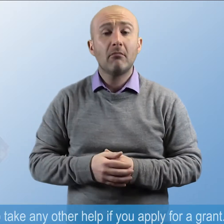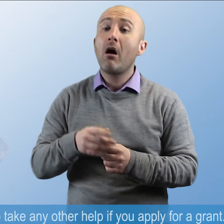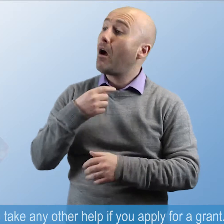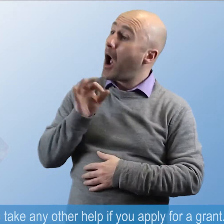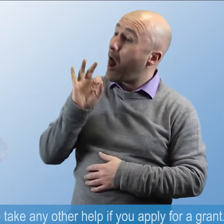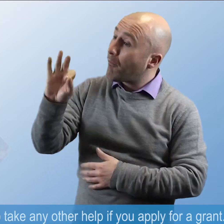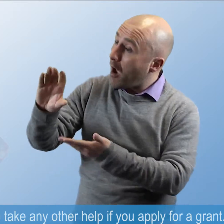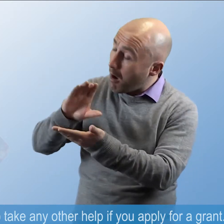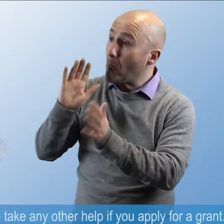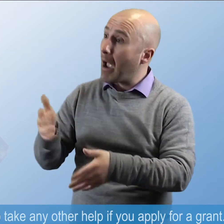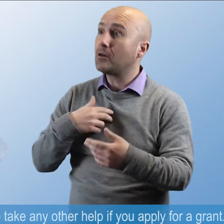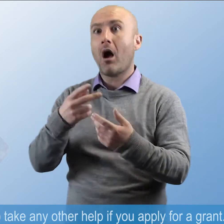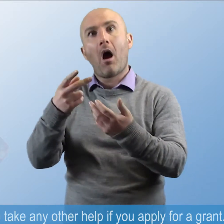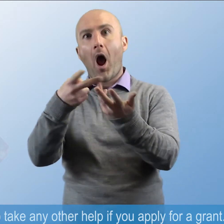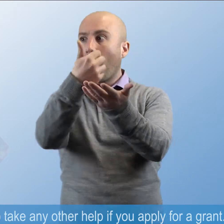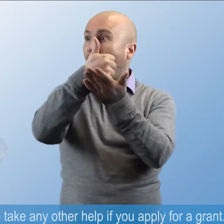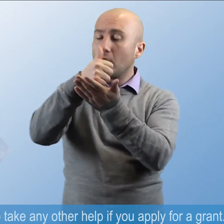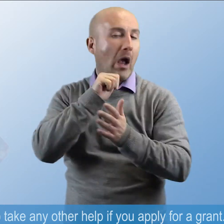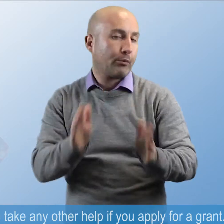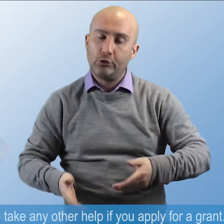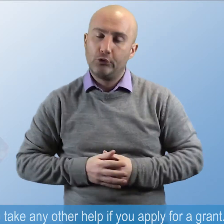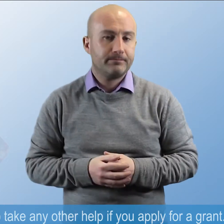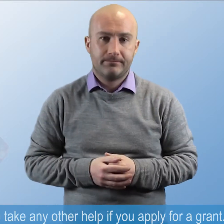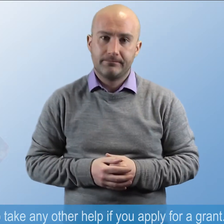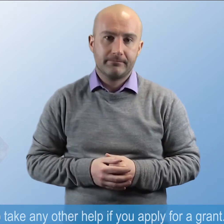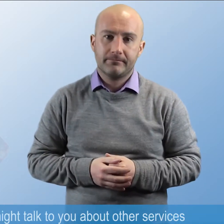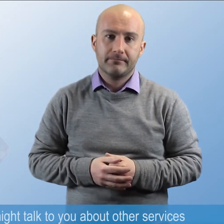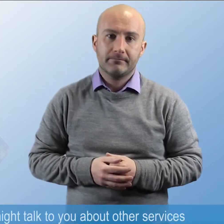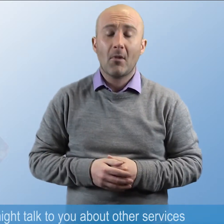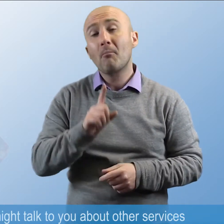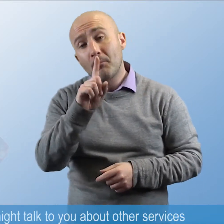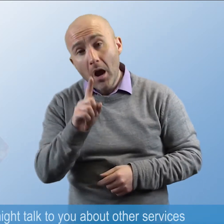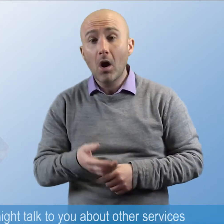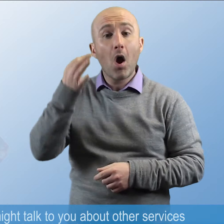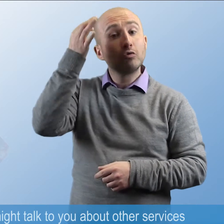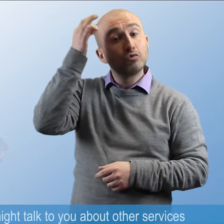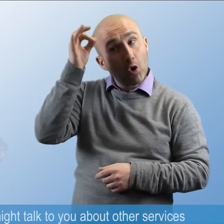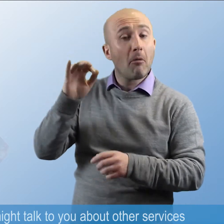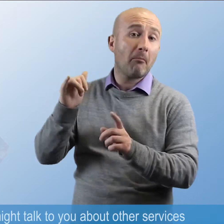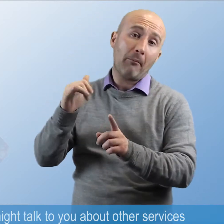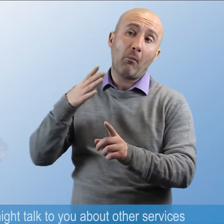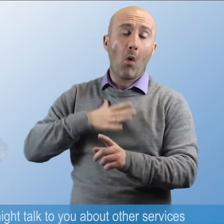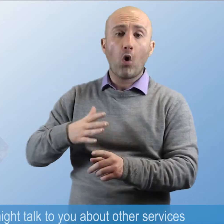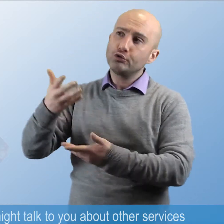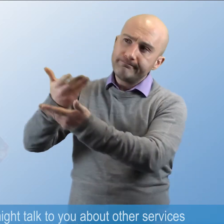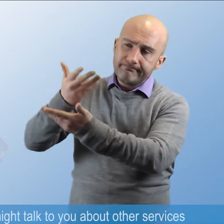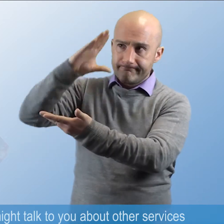False. You don't have to take any other help if you apply for a grant, but the council might talk to you about other